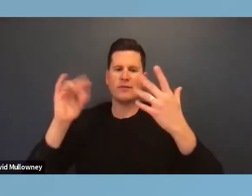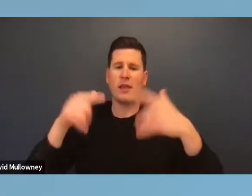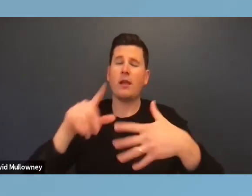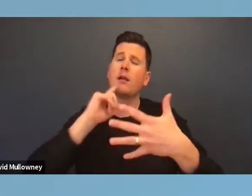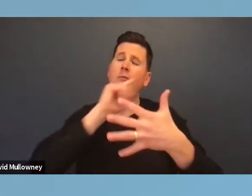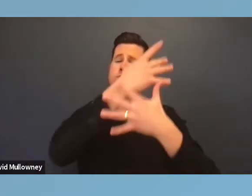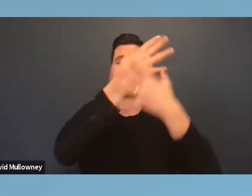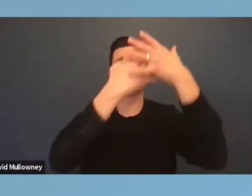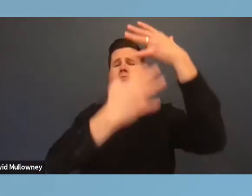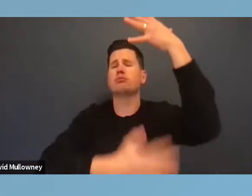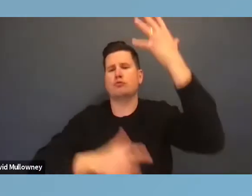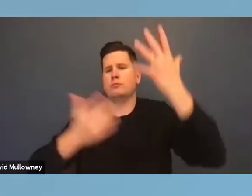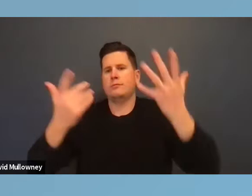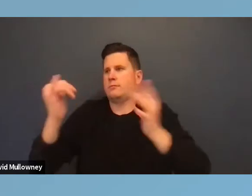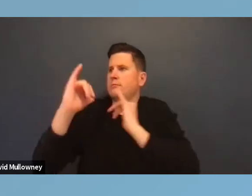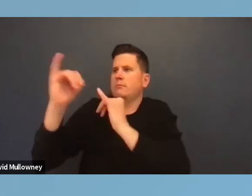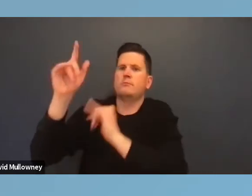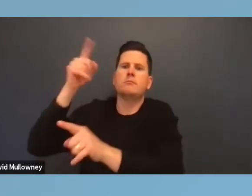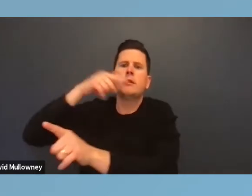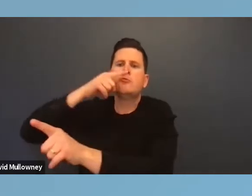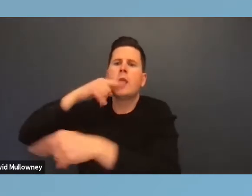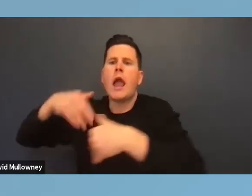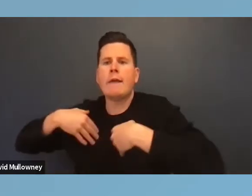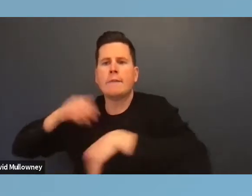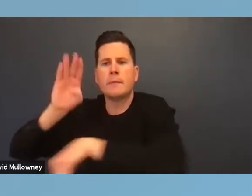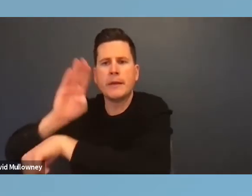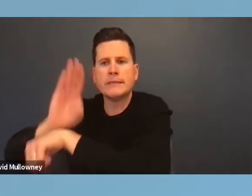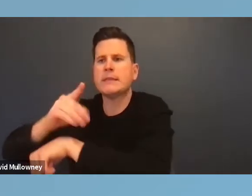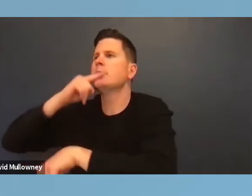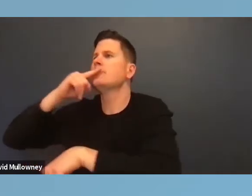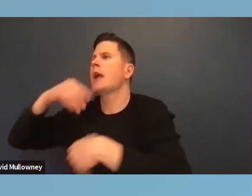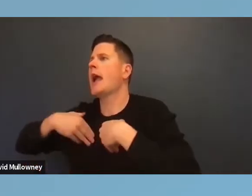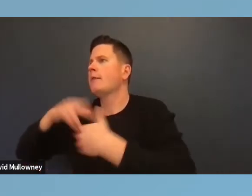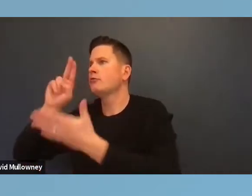printed numbers of the Roman numbers.